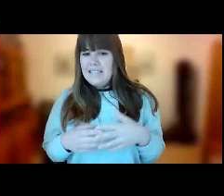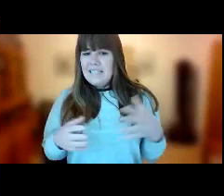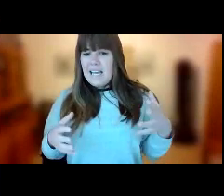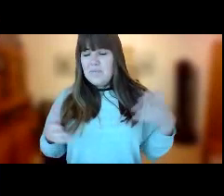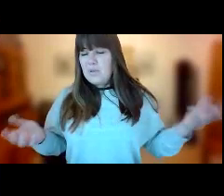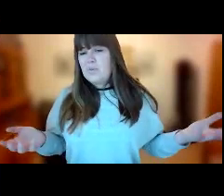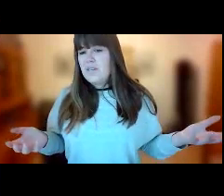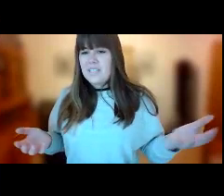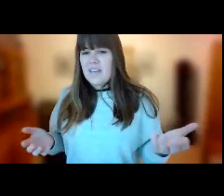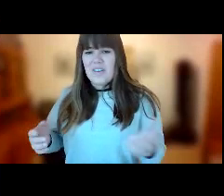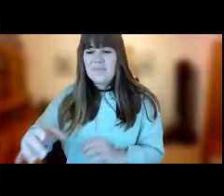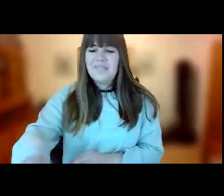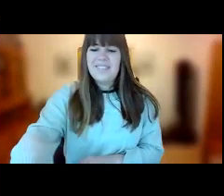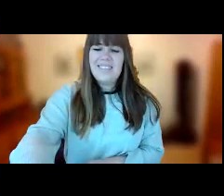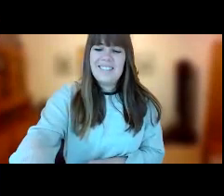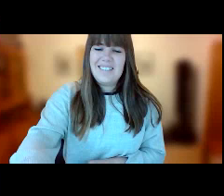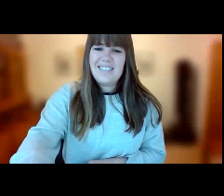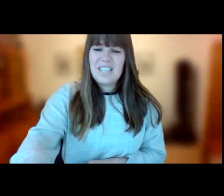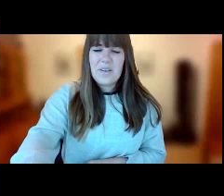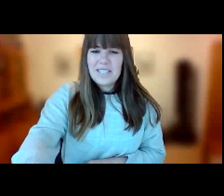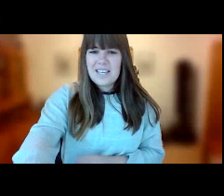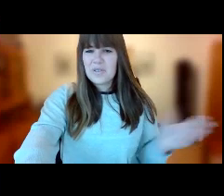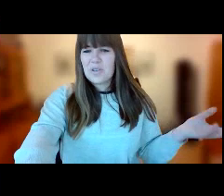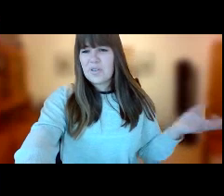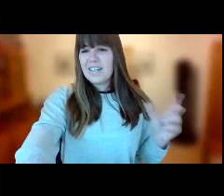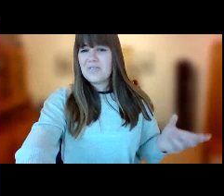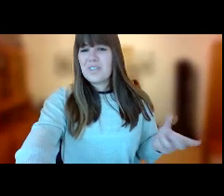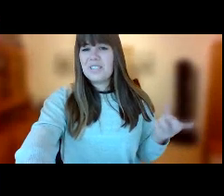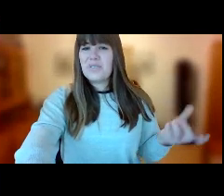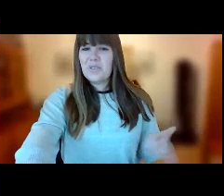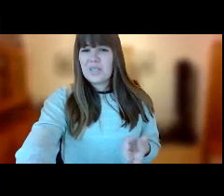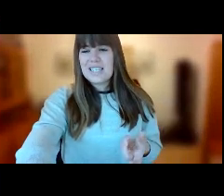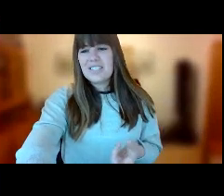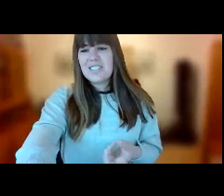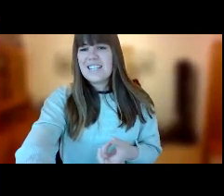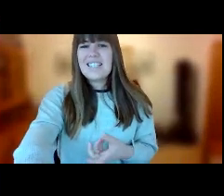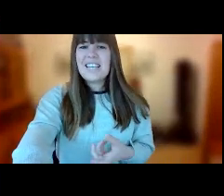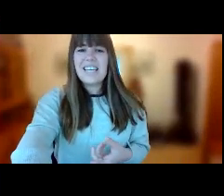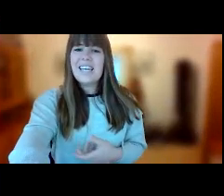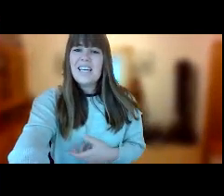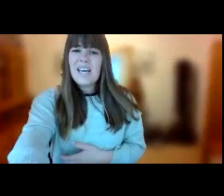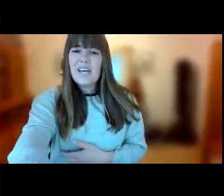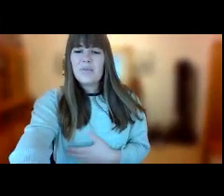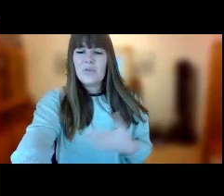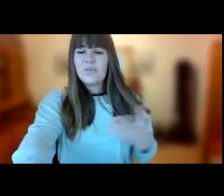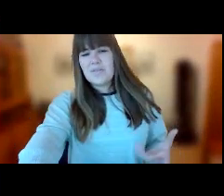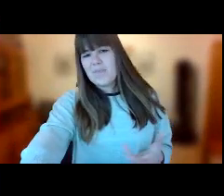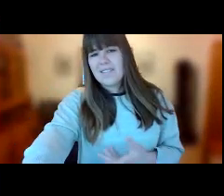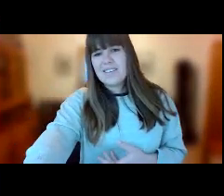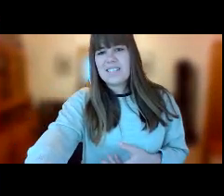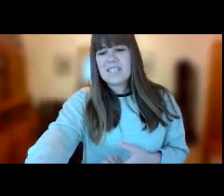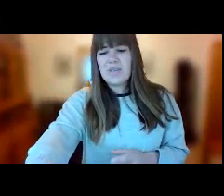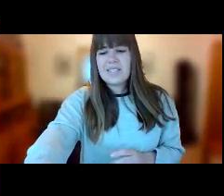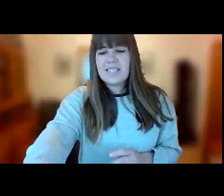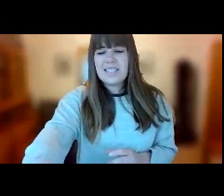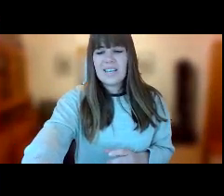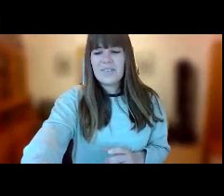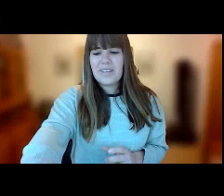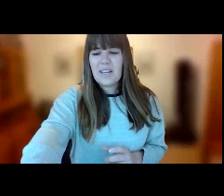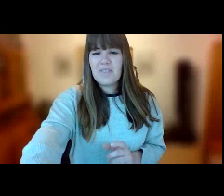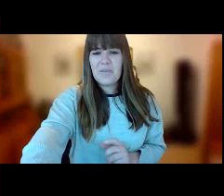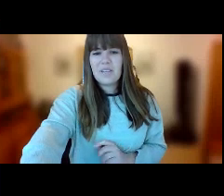individually, but also together. So it sounds like we've got a really nice range of different organisations here today, all from different backgrounds and